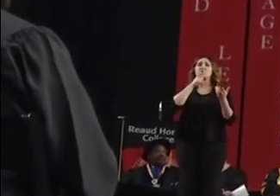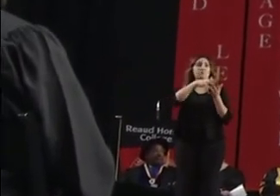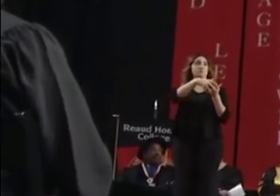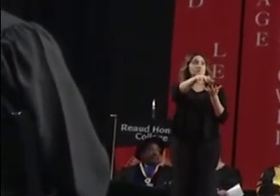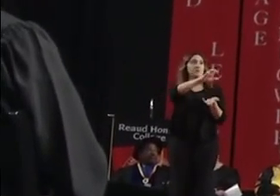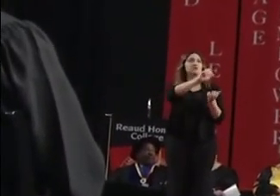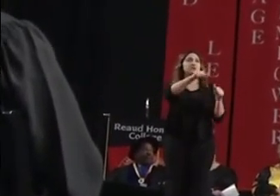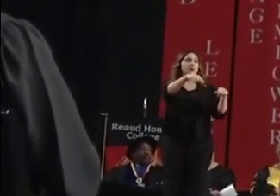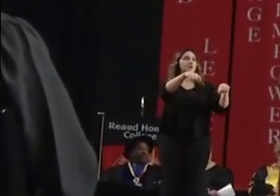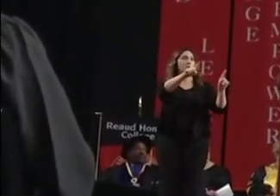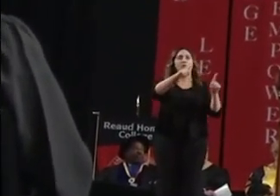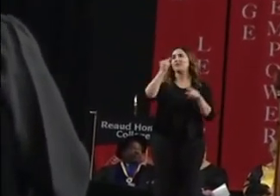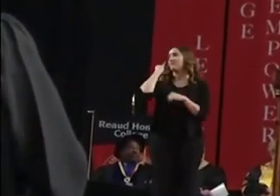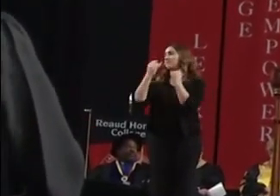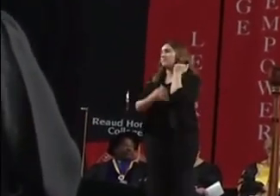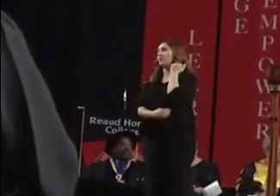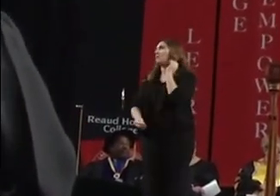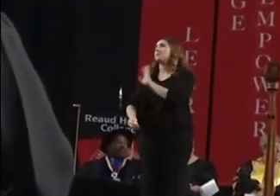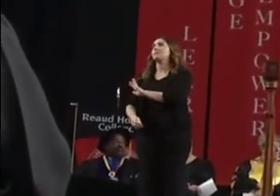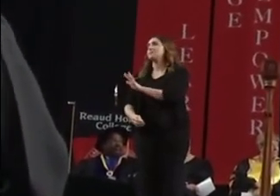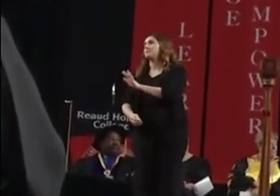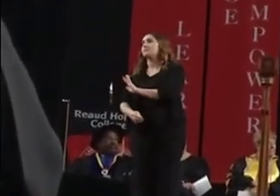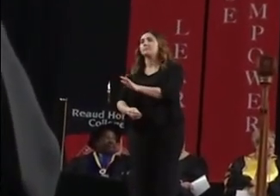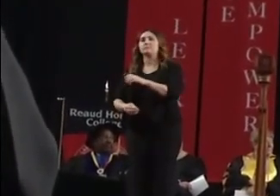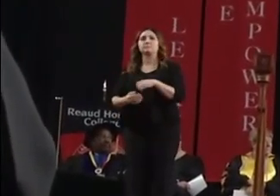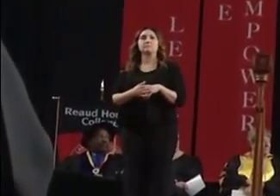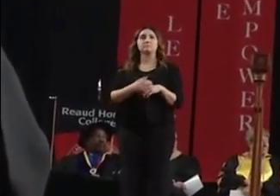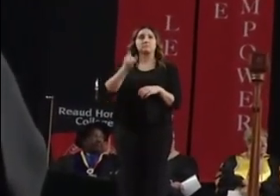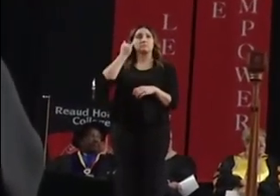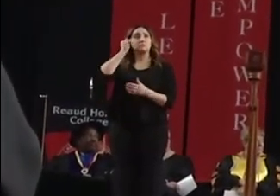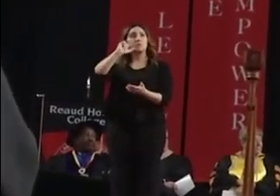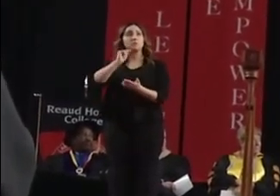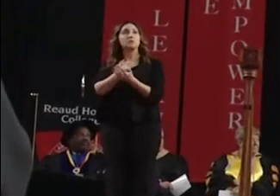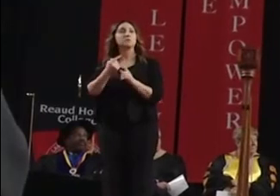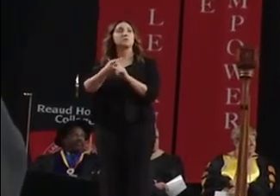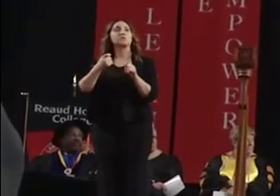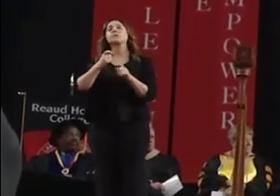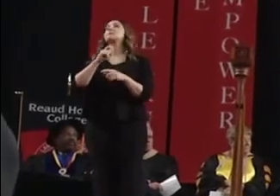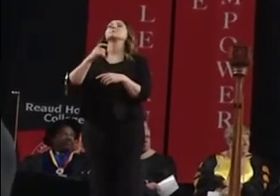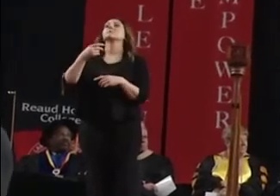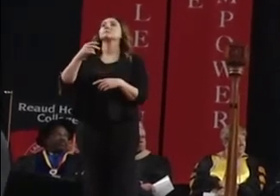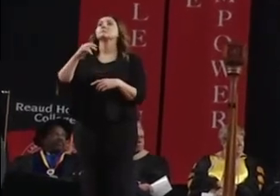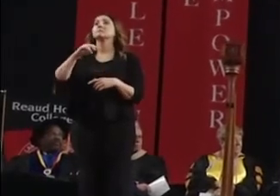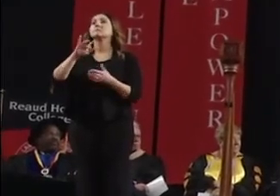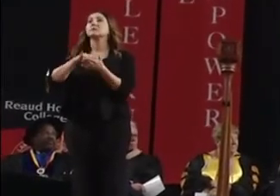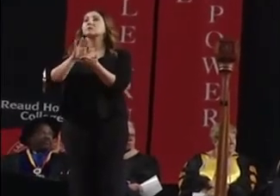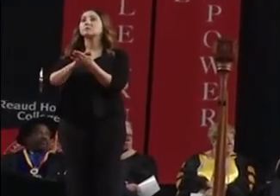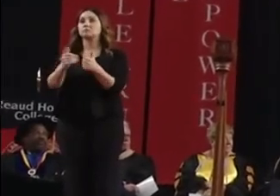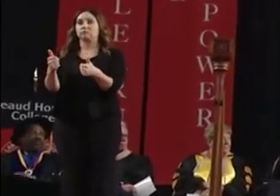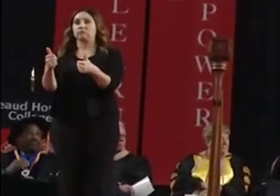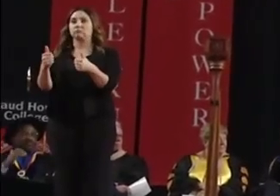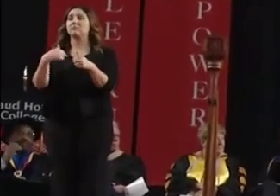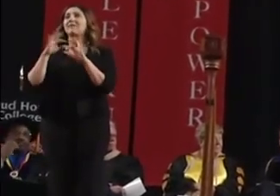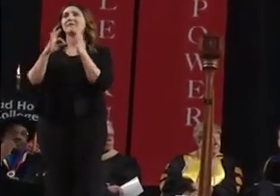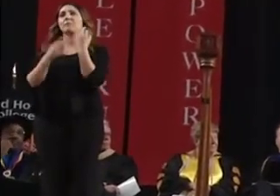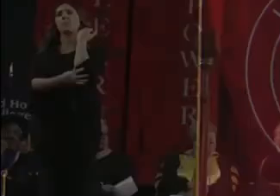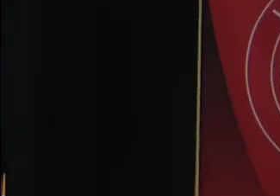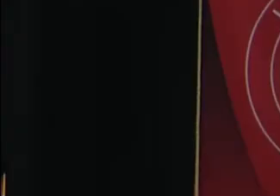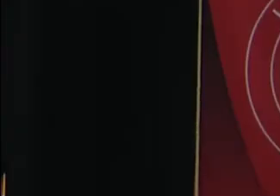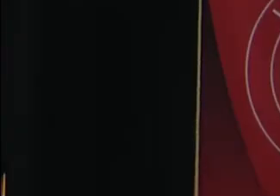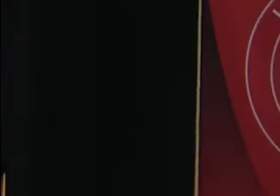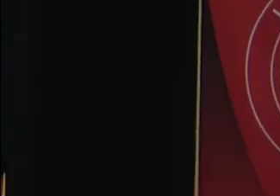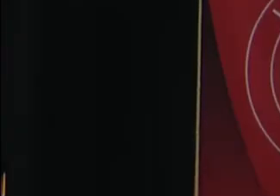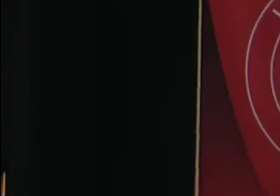and graduating junior high is a great achievement. My family was very poor. My